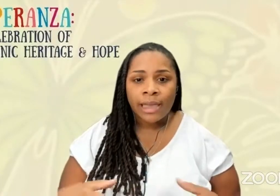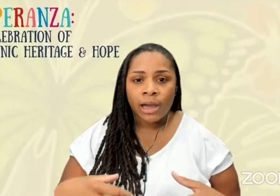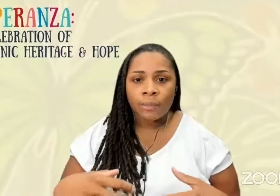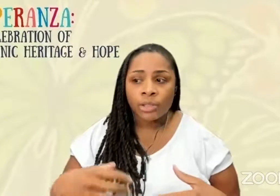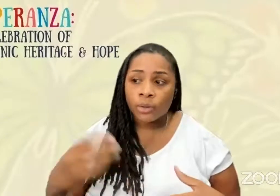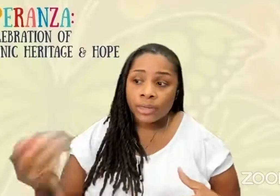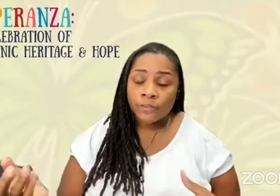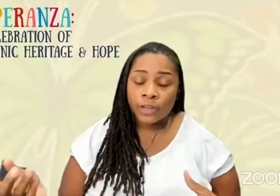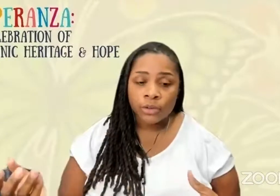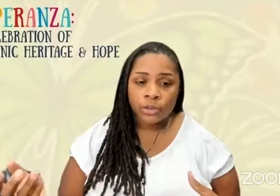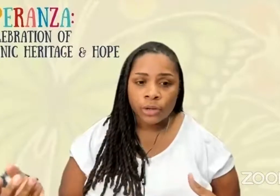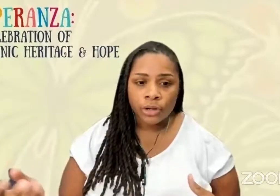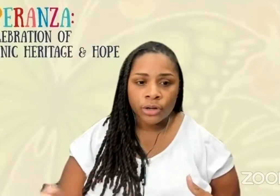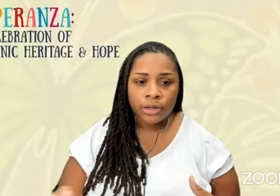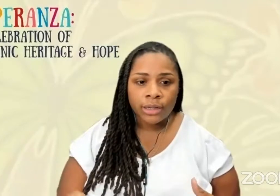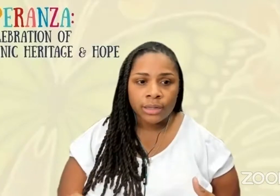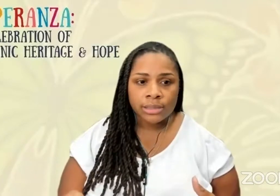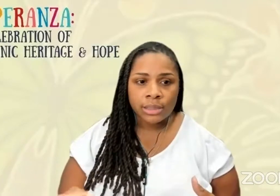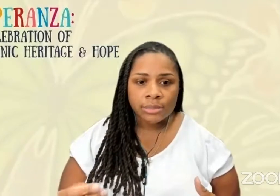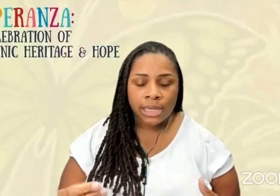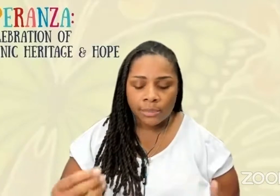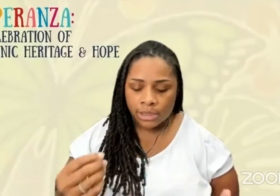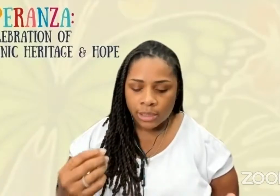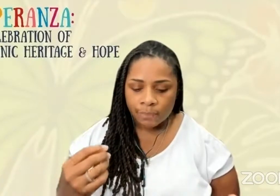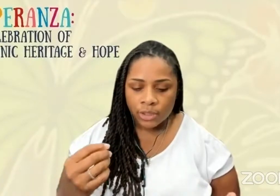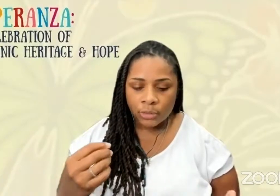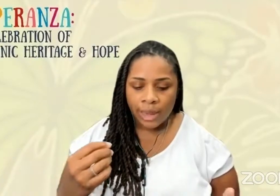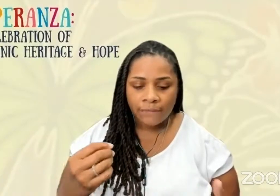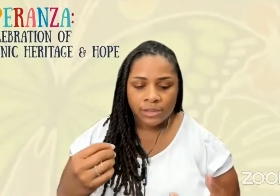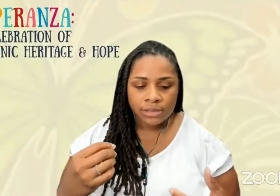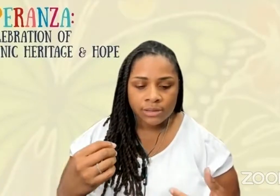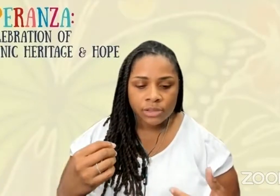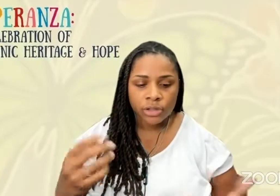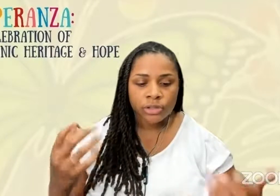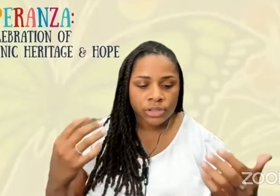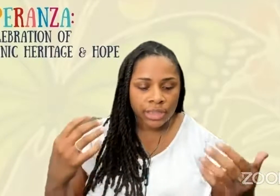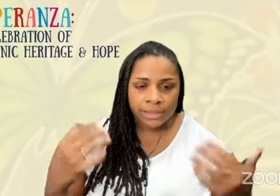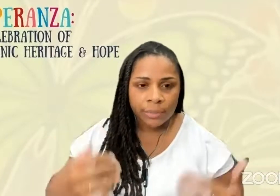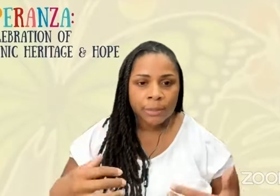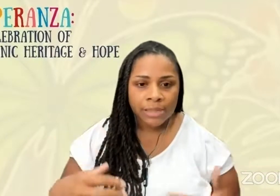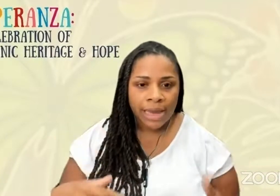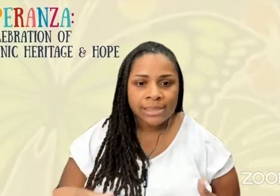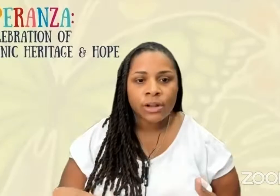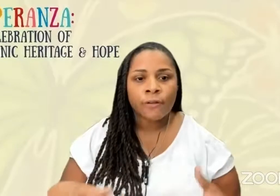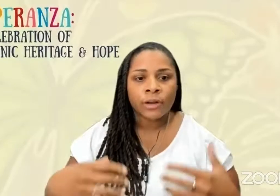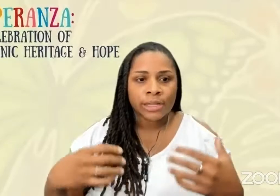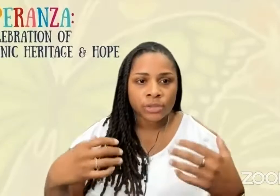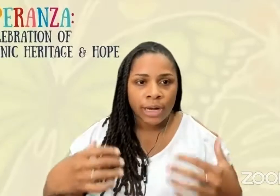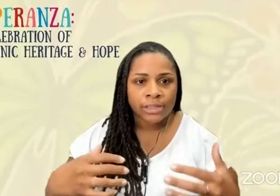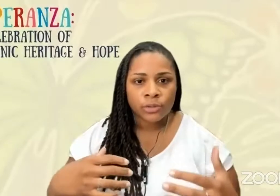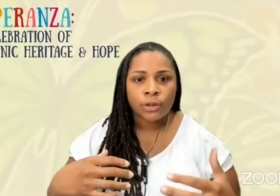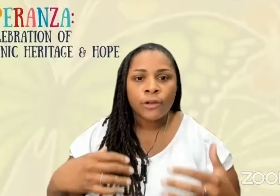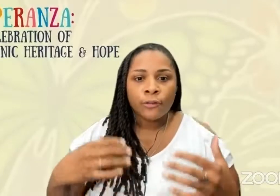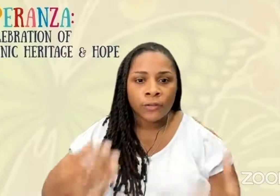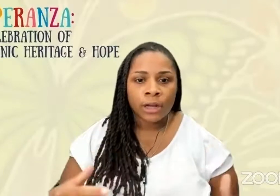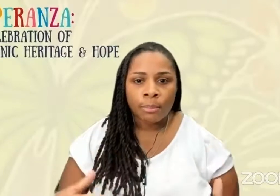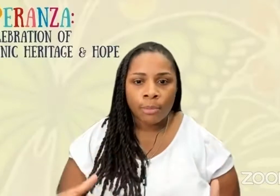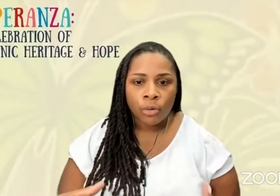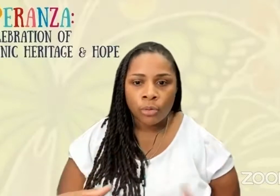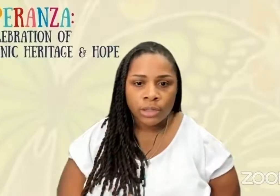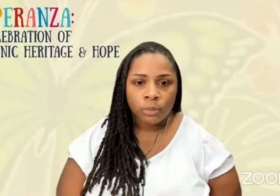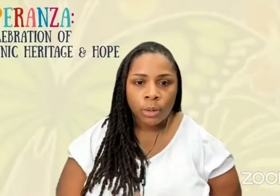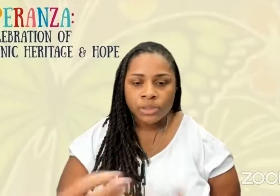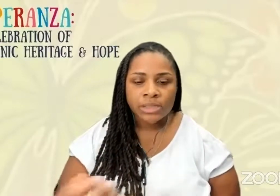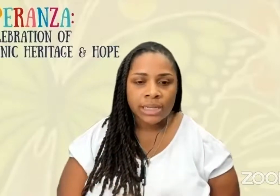with, you know, in the video you heard, sometimes, you know, having to take people's accent off, or like trying to fit